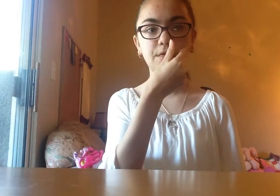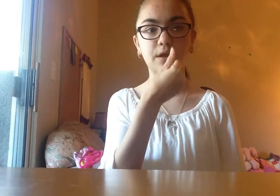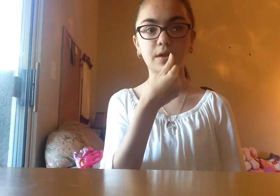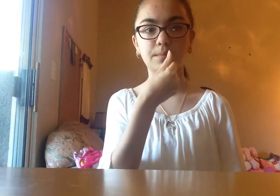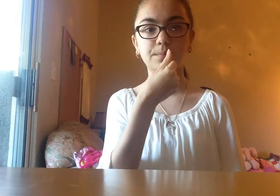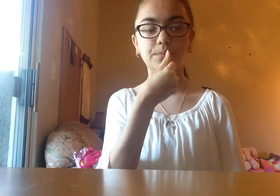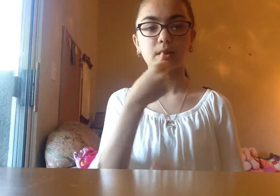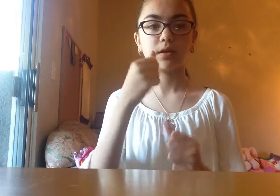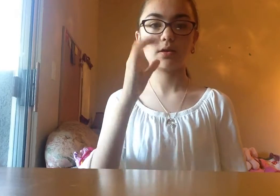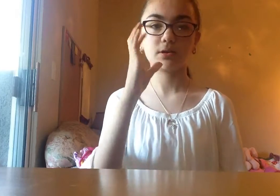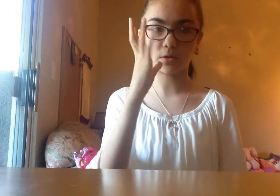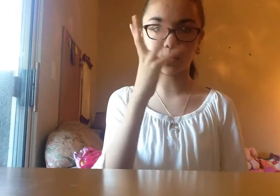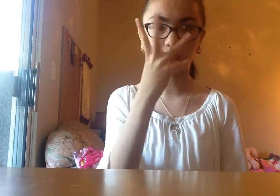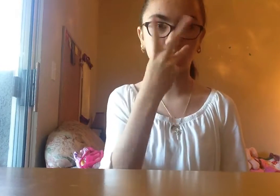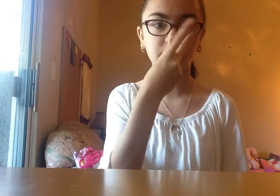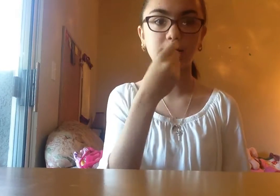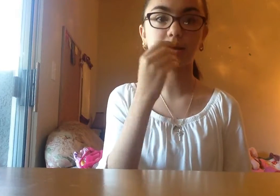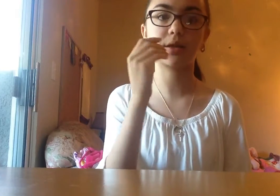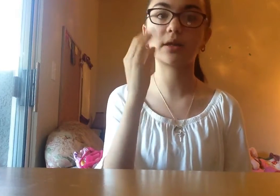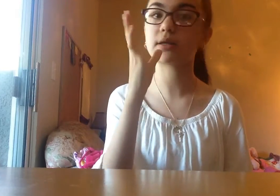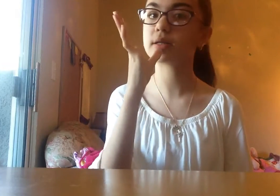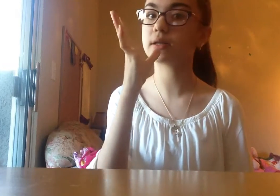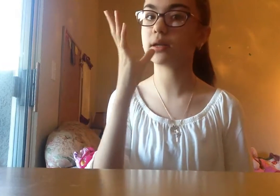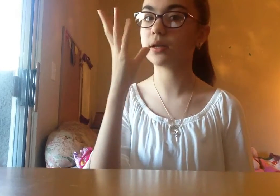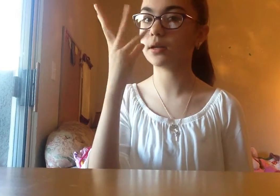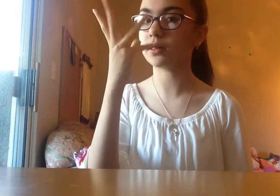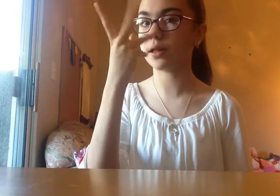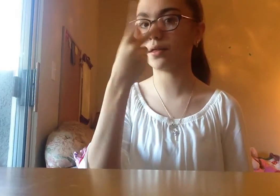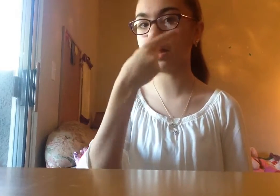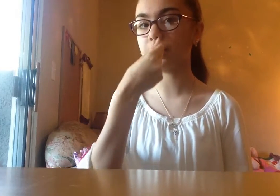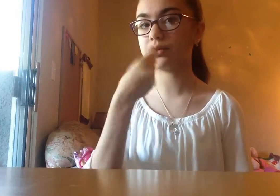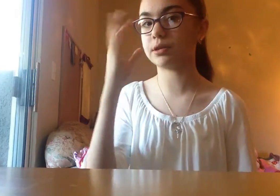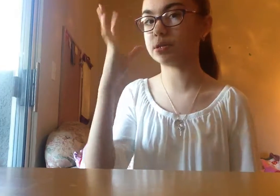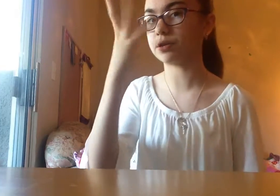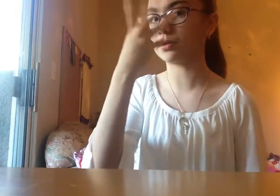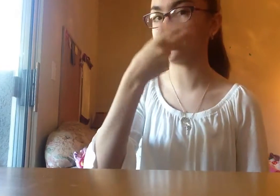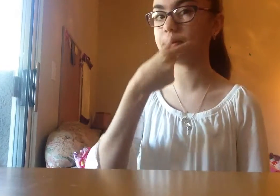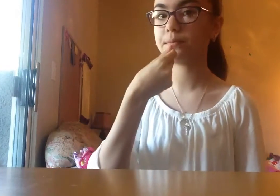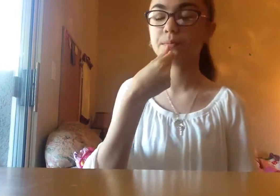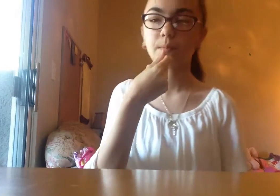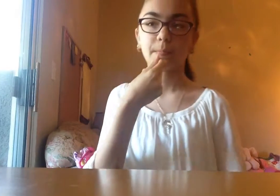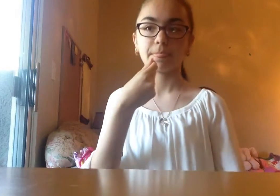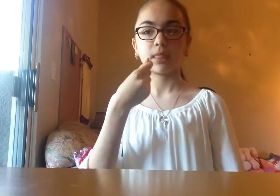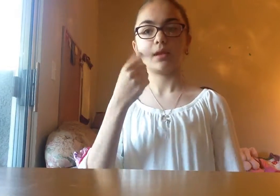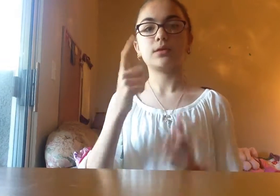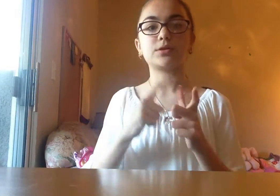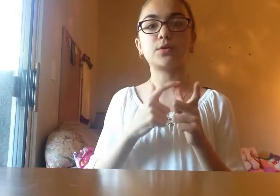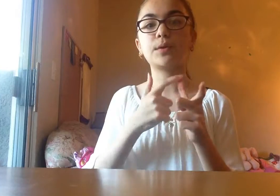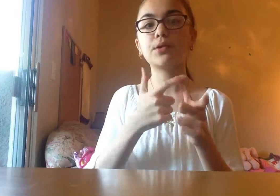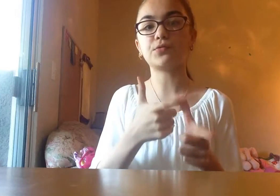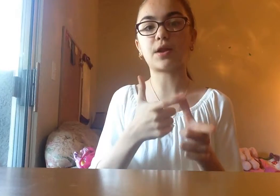thing. So pretty is like this, like that. You just circle it on. To be